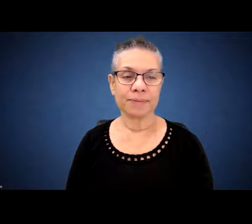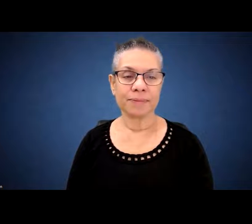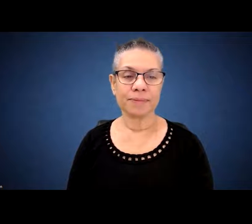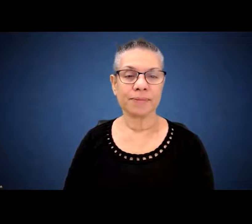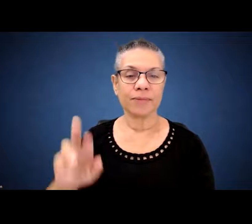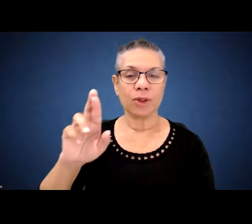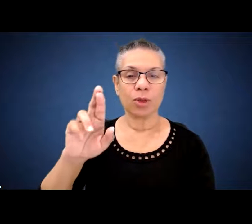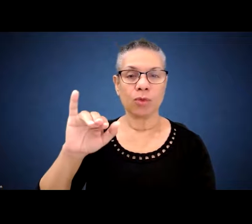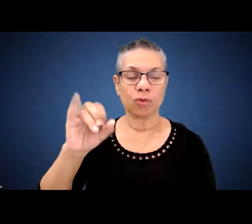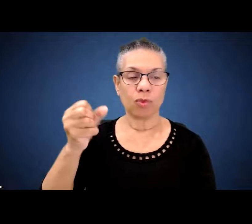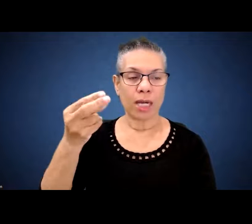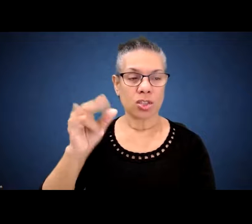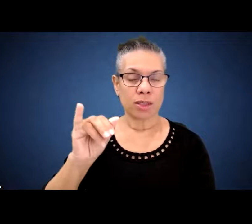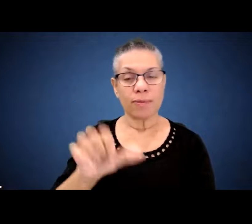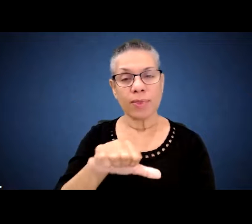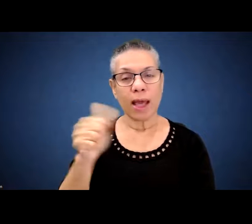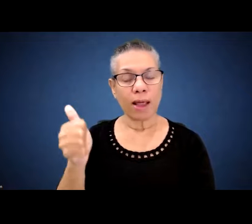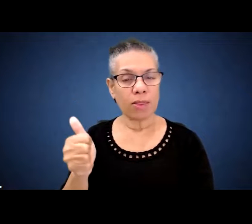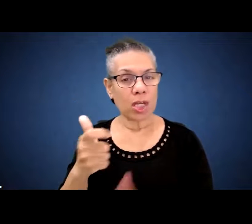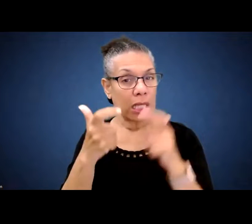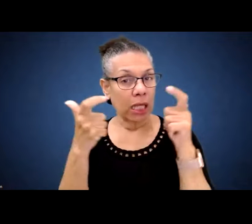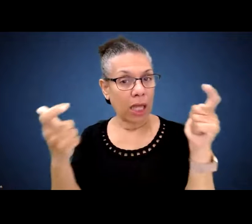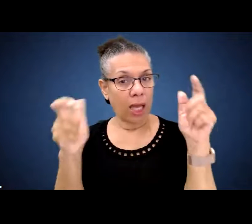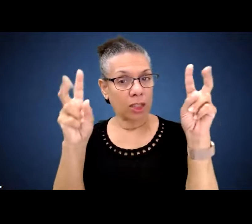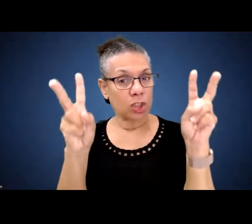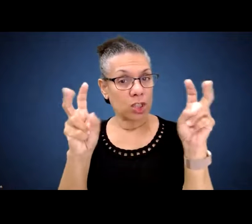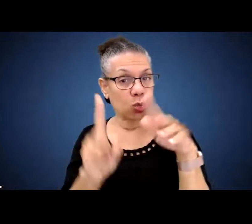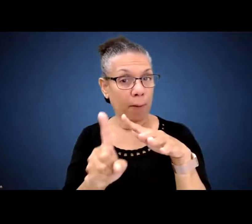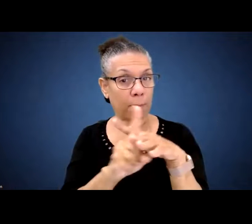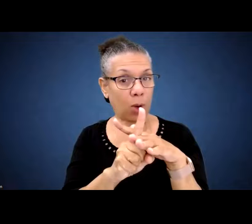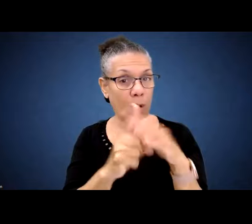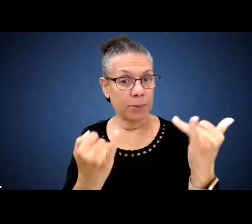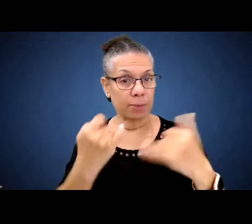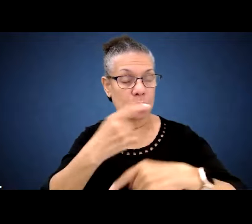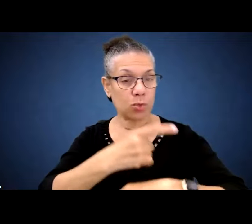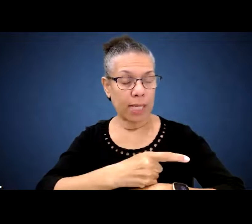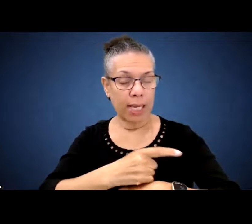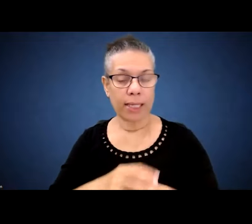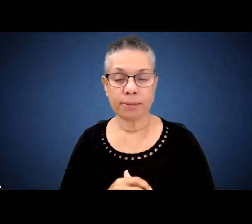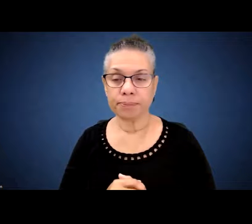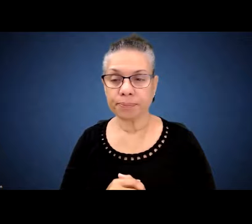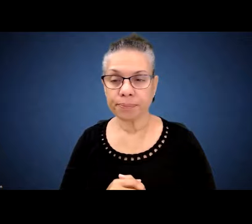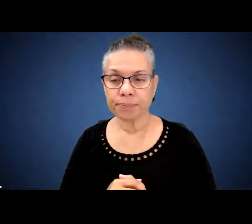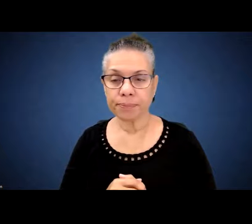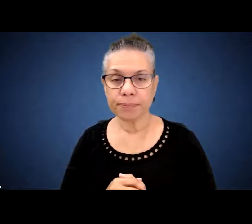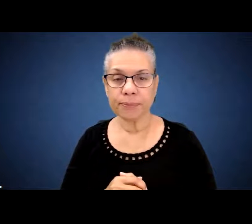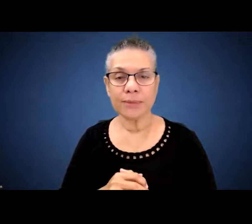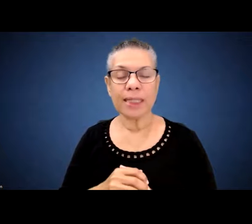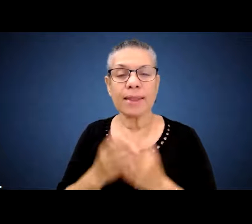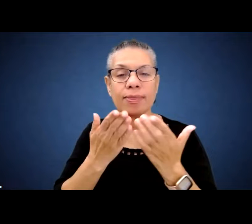The other large issue that I see that came up again today are the issues out